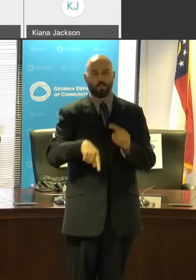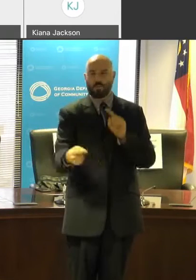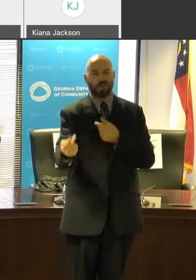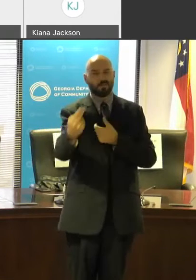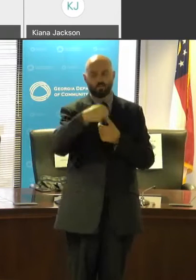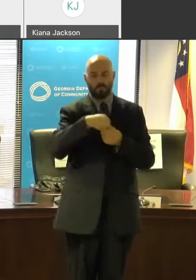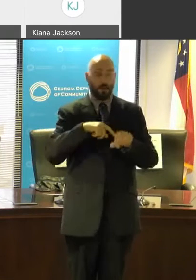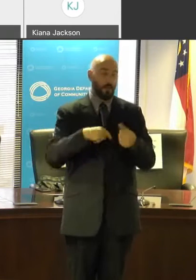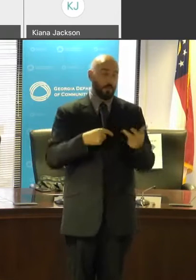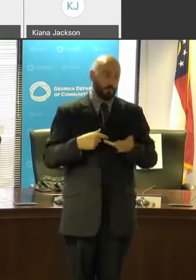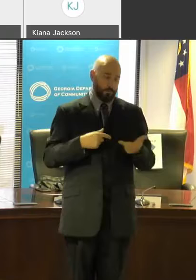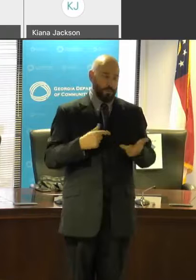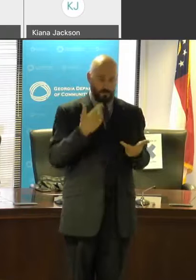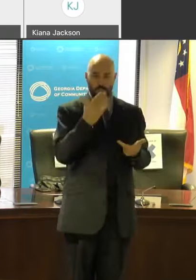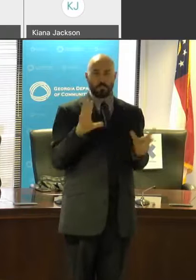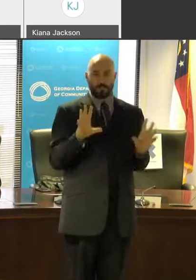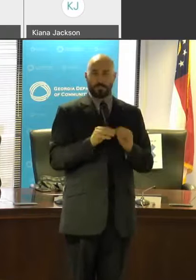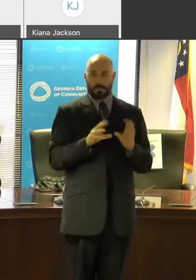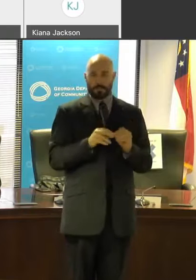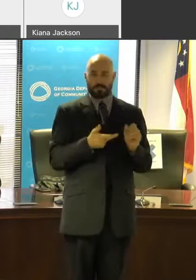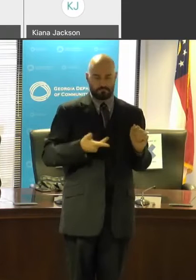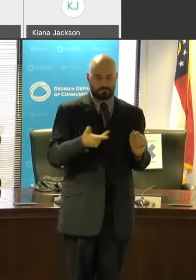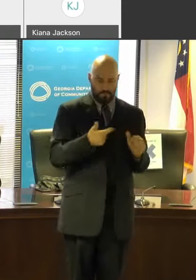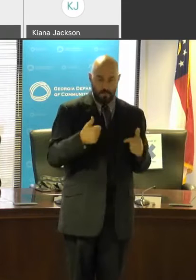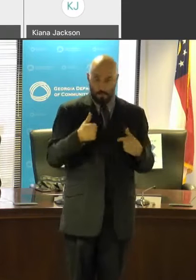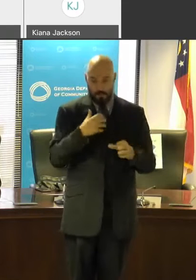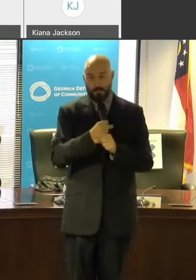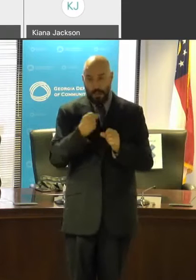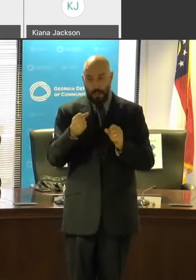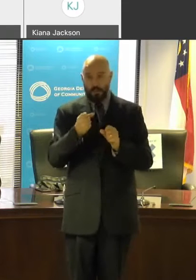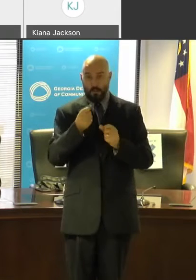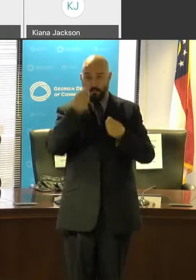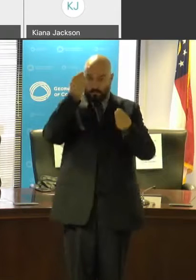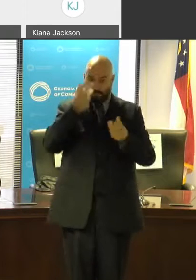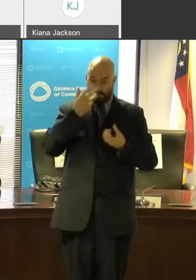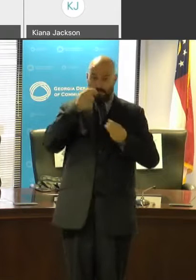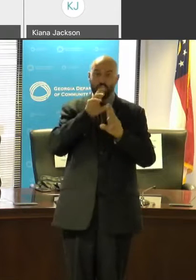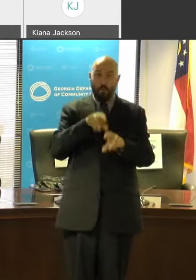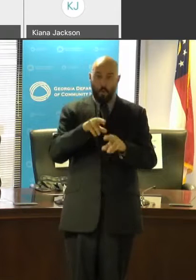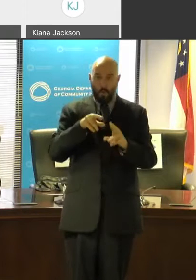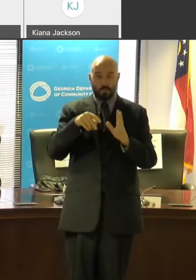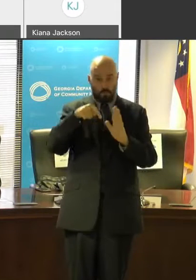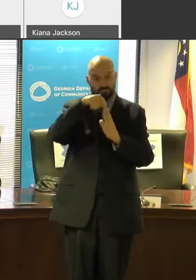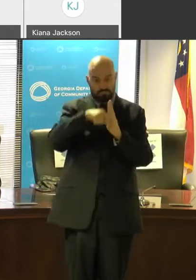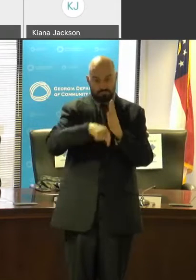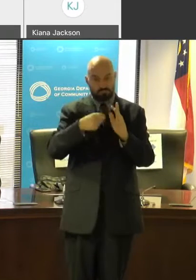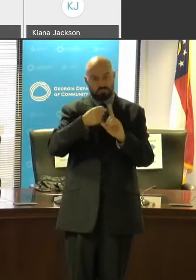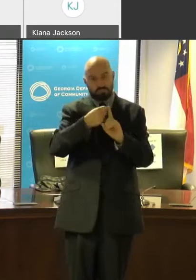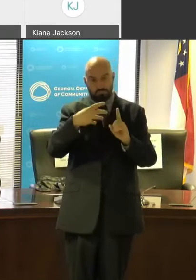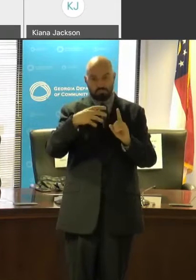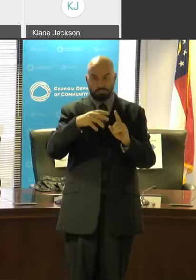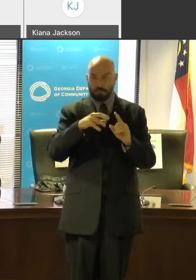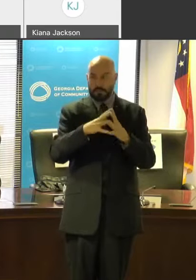meeting. We received some rather detailed reports, and it'll take a while to take a look at them and absorb all